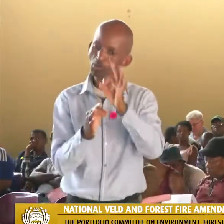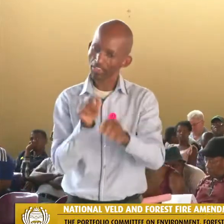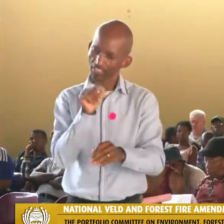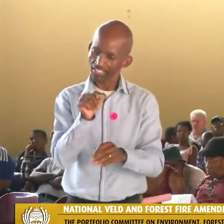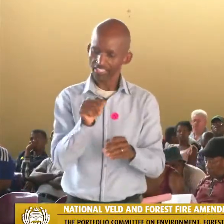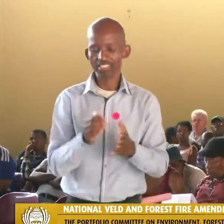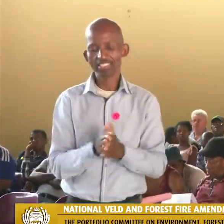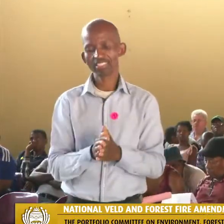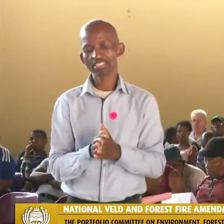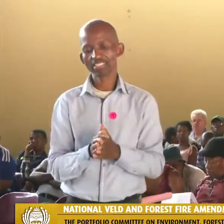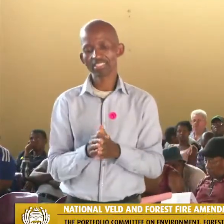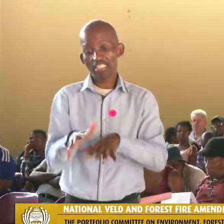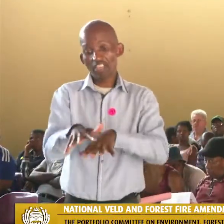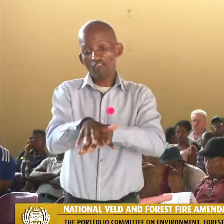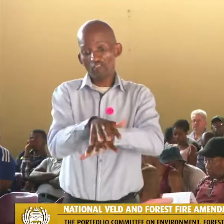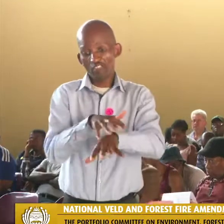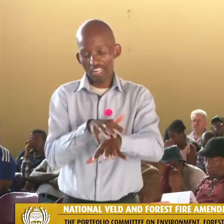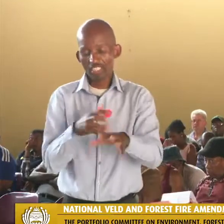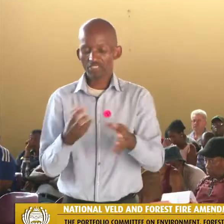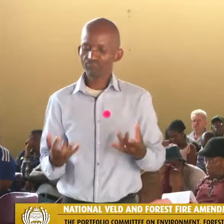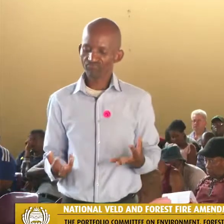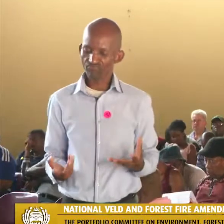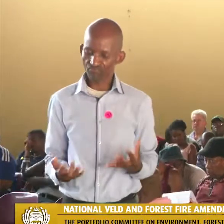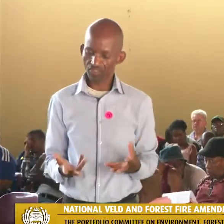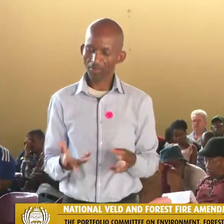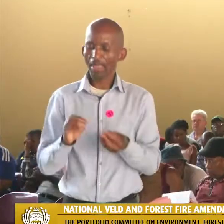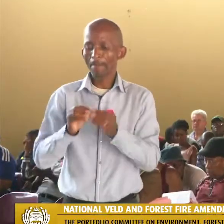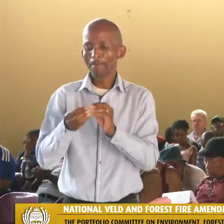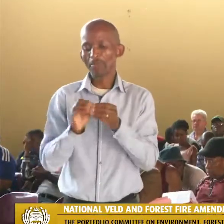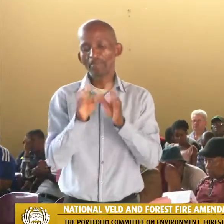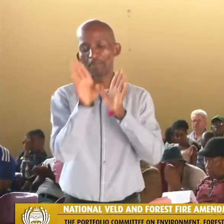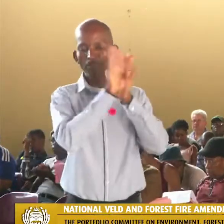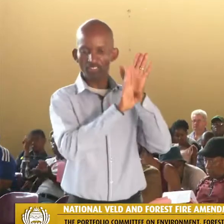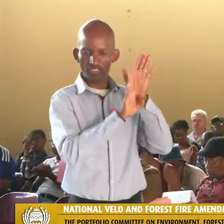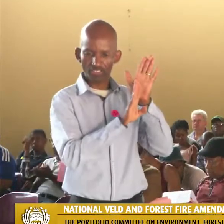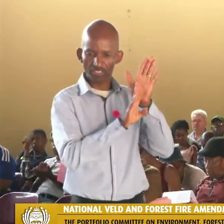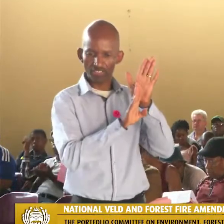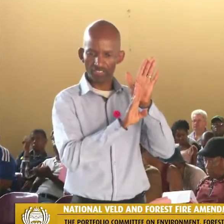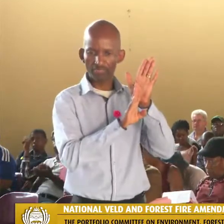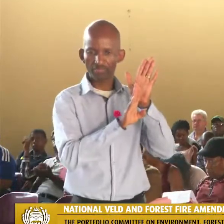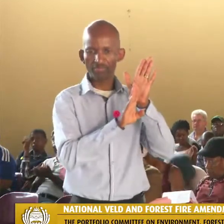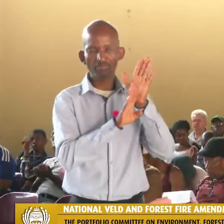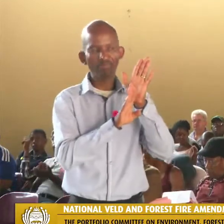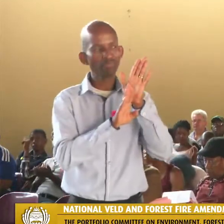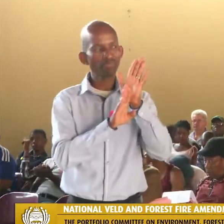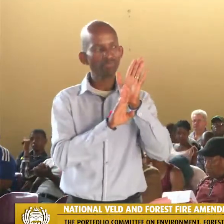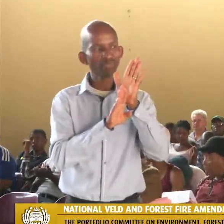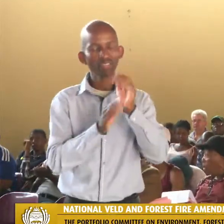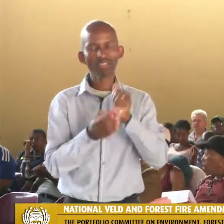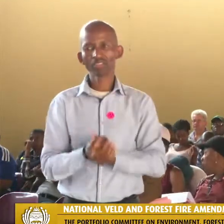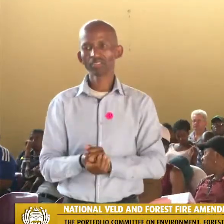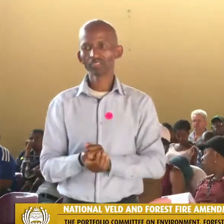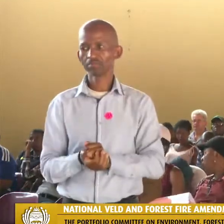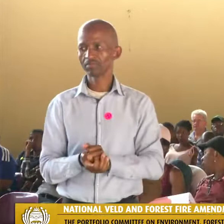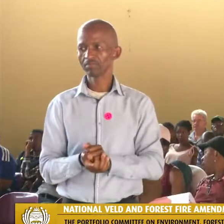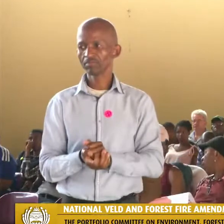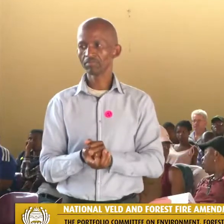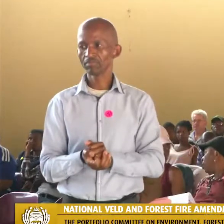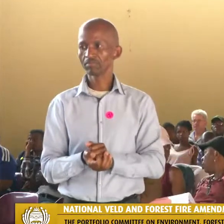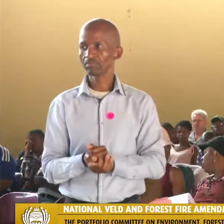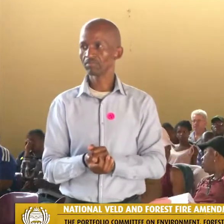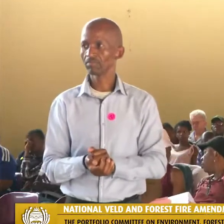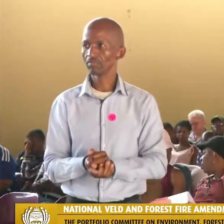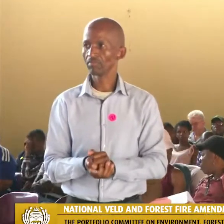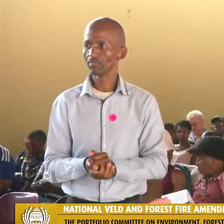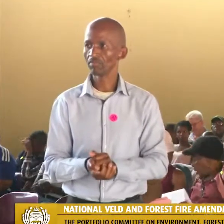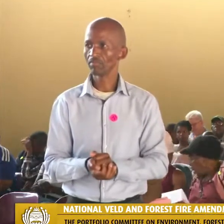Veld and Forest Fire Amendment Bill. Ke nagana Chairperson, gore- next time when you come here and